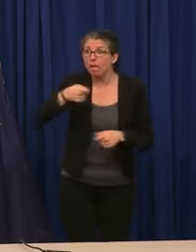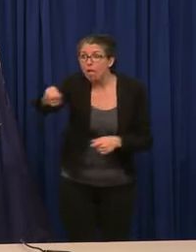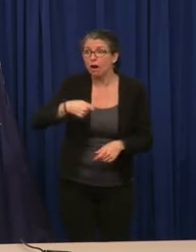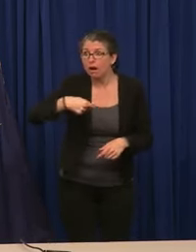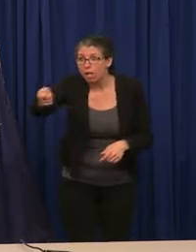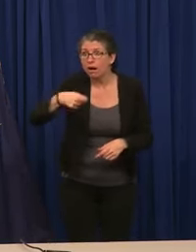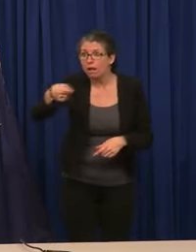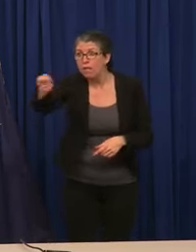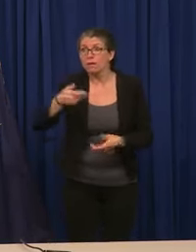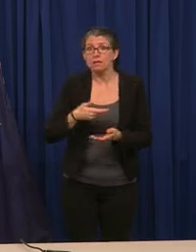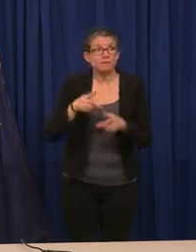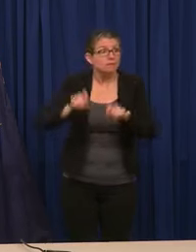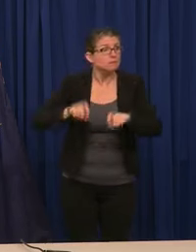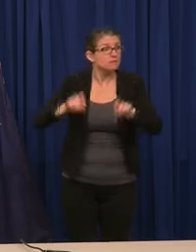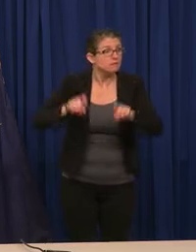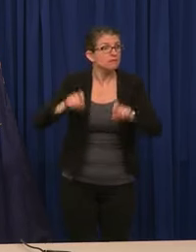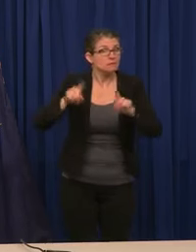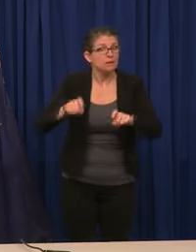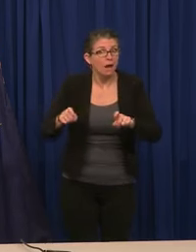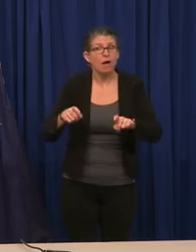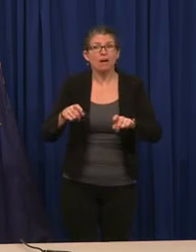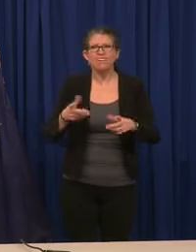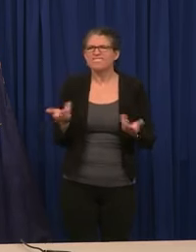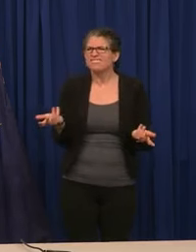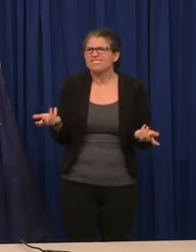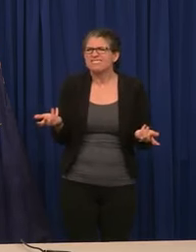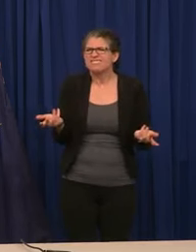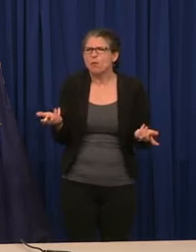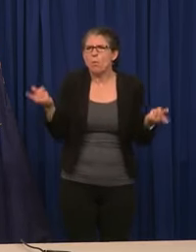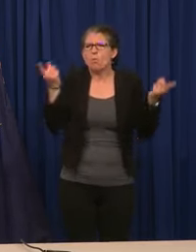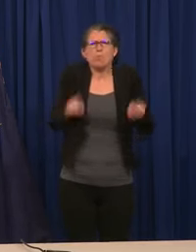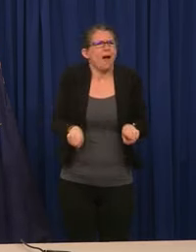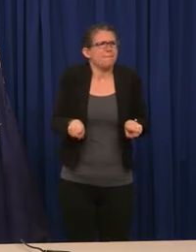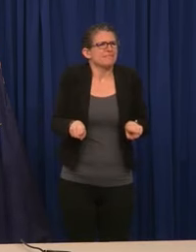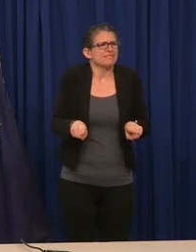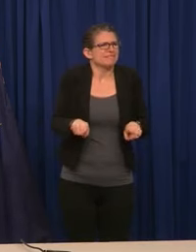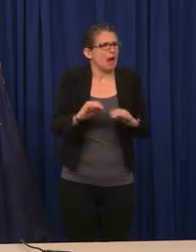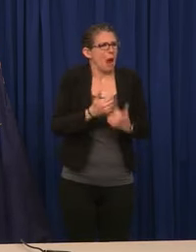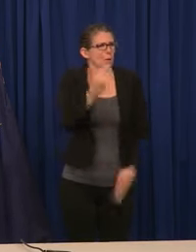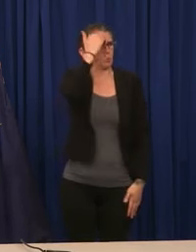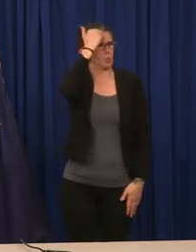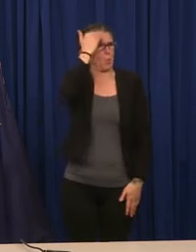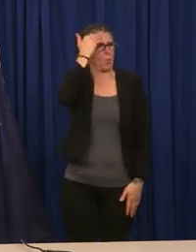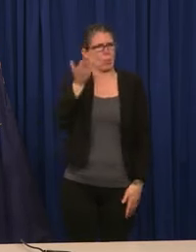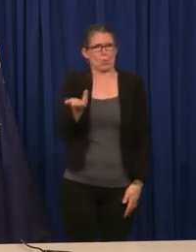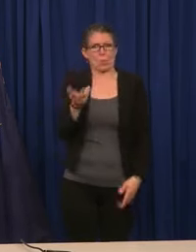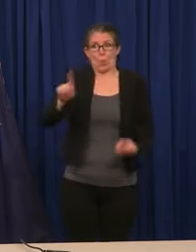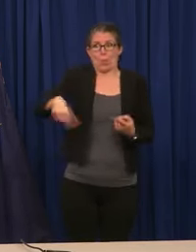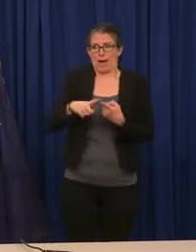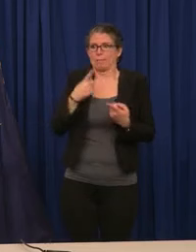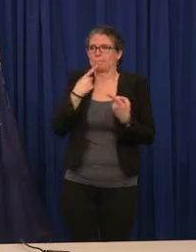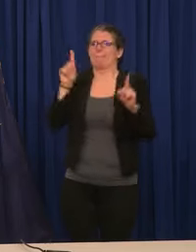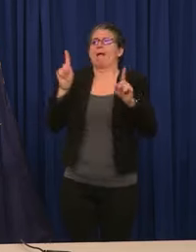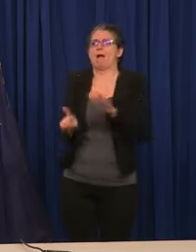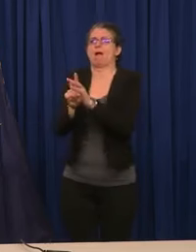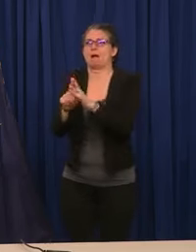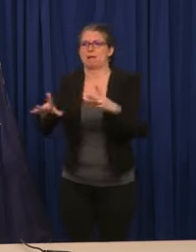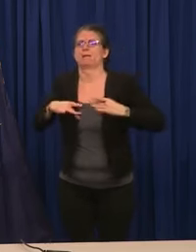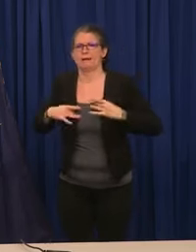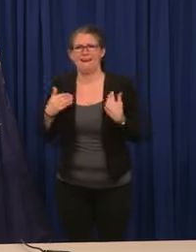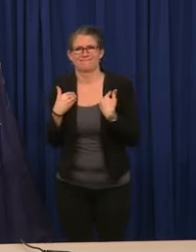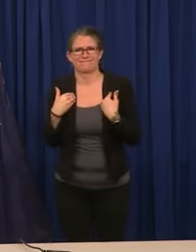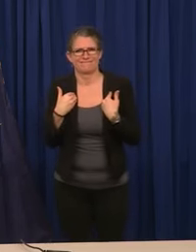Do we do nothing? We don't have enough scientific evidence yet to know how to actualize